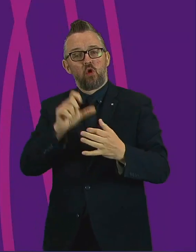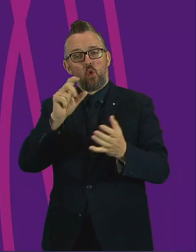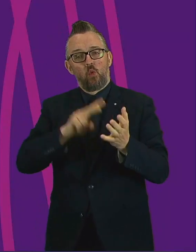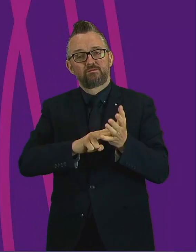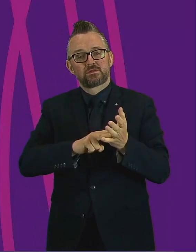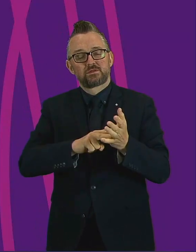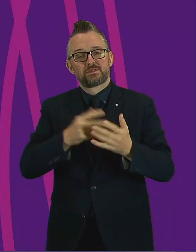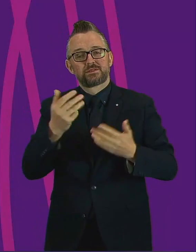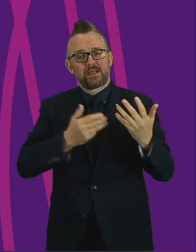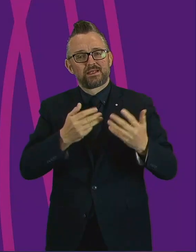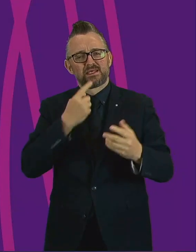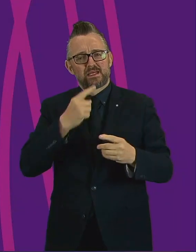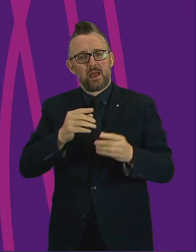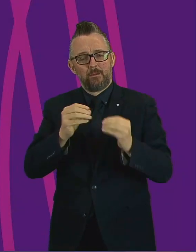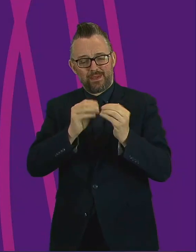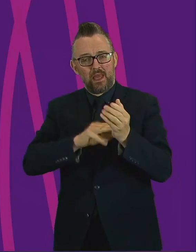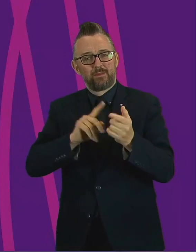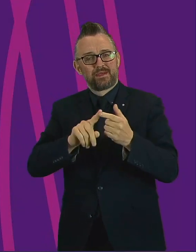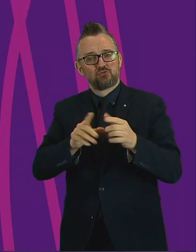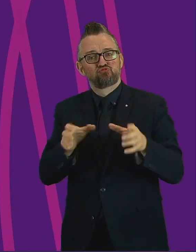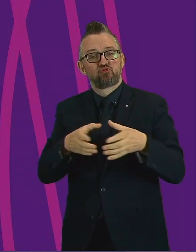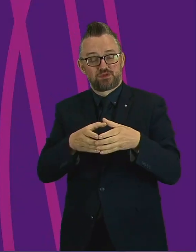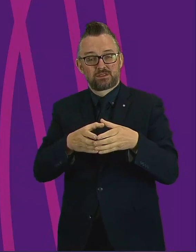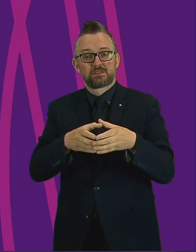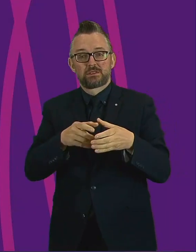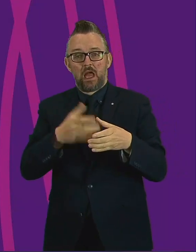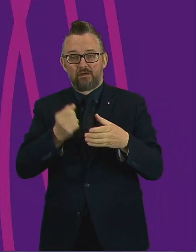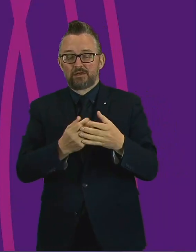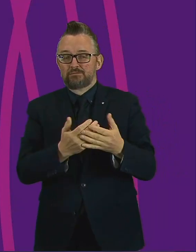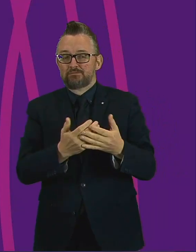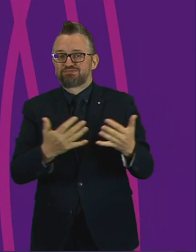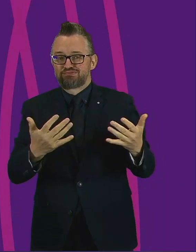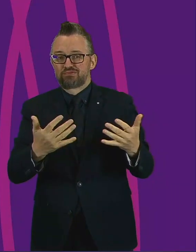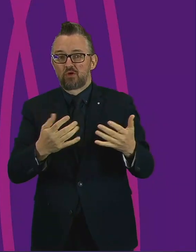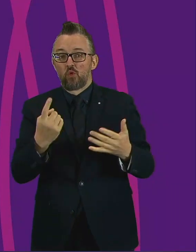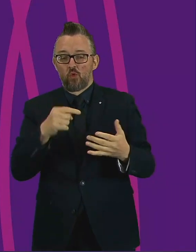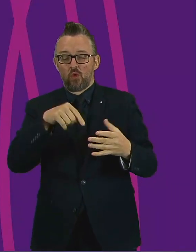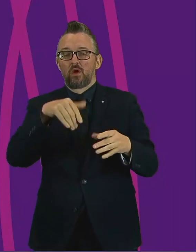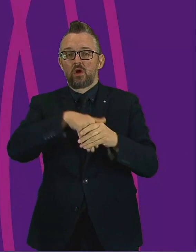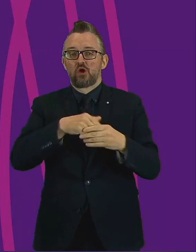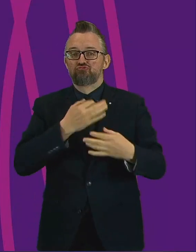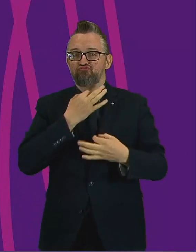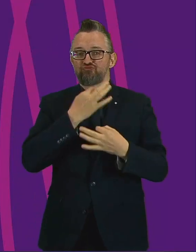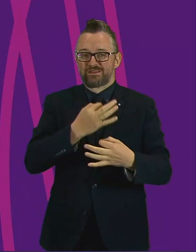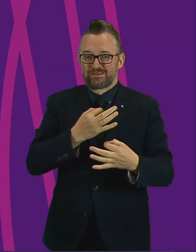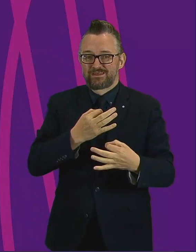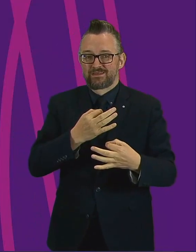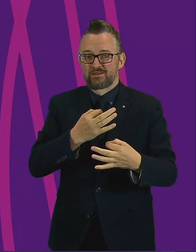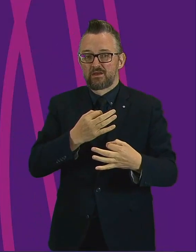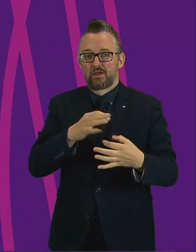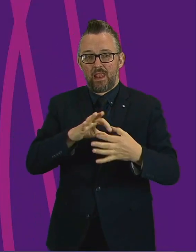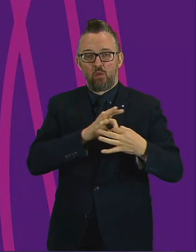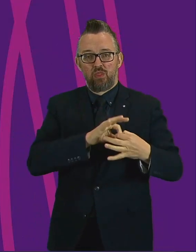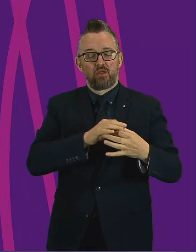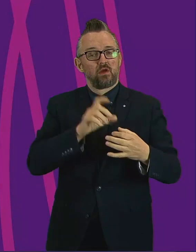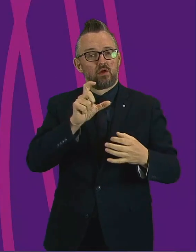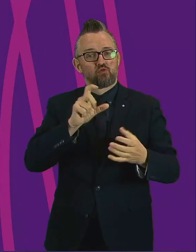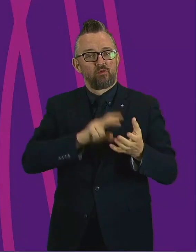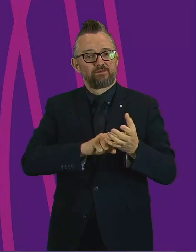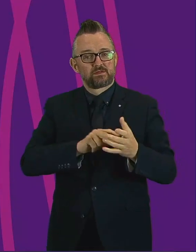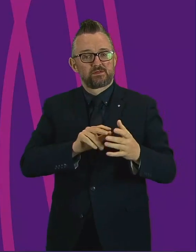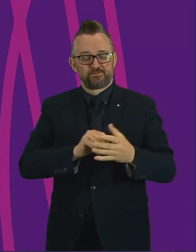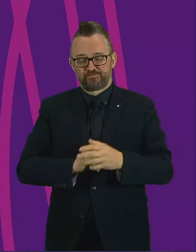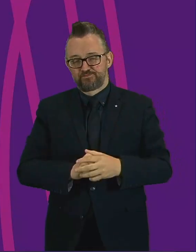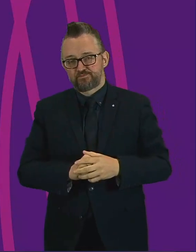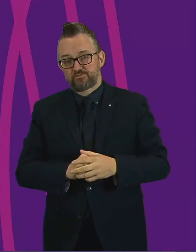and minority ethnic groups remain overrepresented in the at-risk communities identified by the government. Public